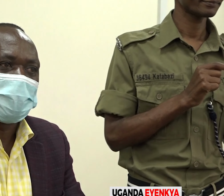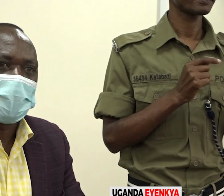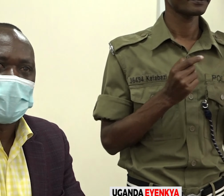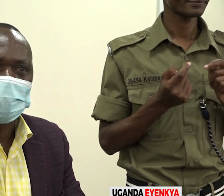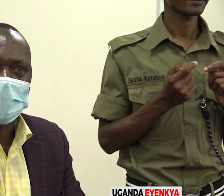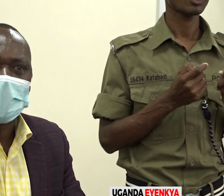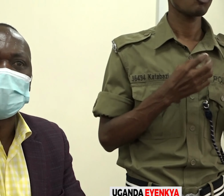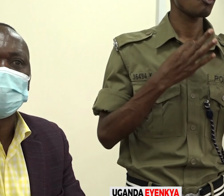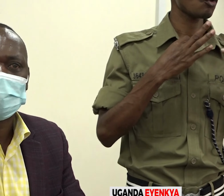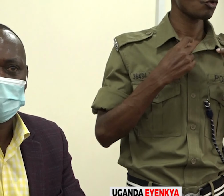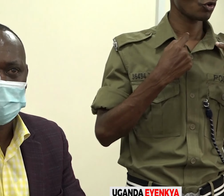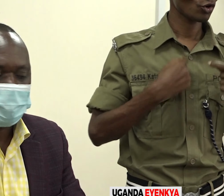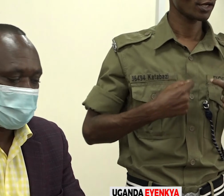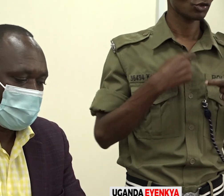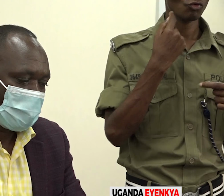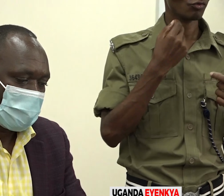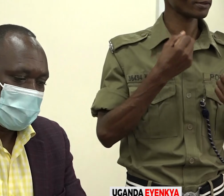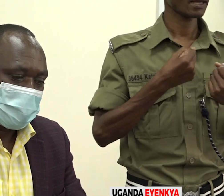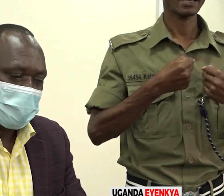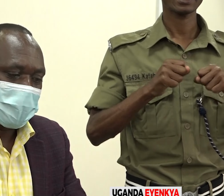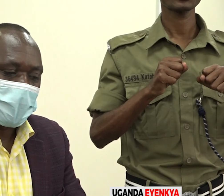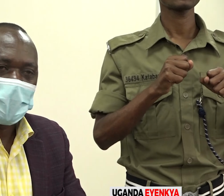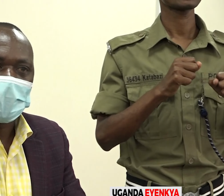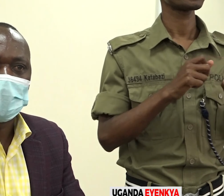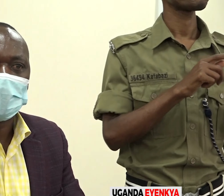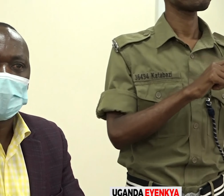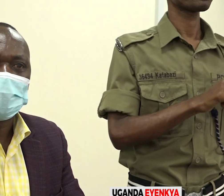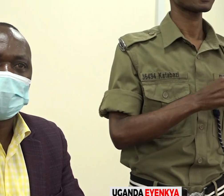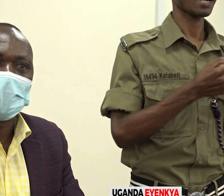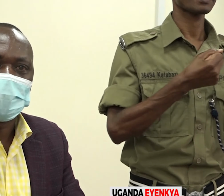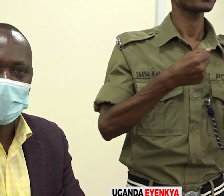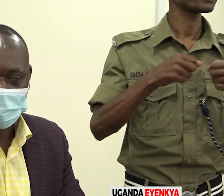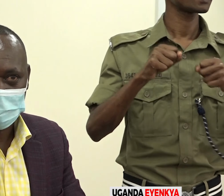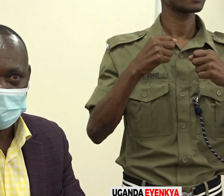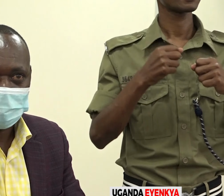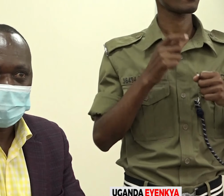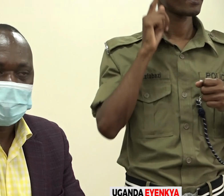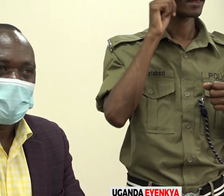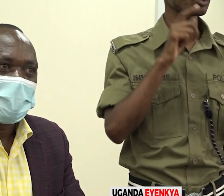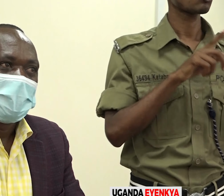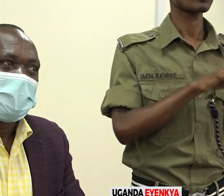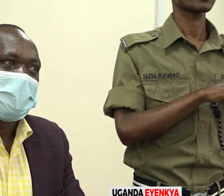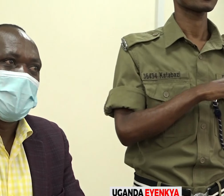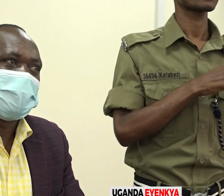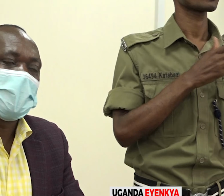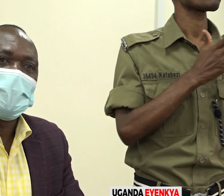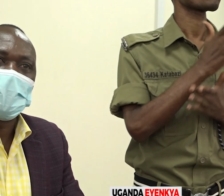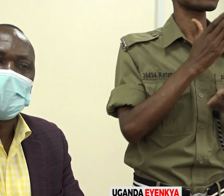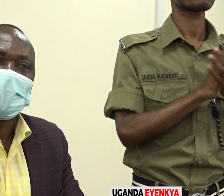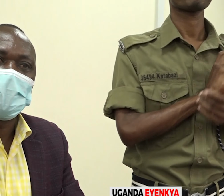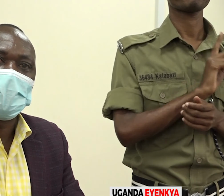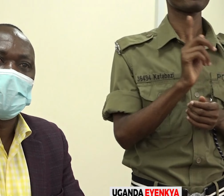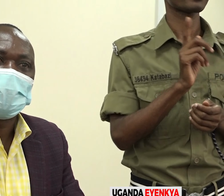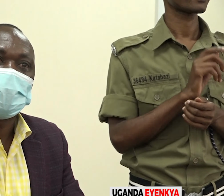of lawyers who are activists, and you think you'll get the facts? There has